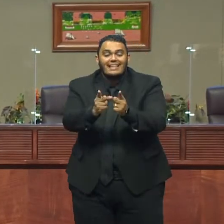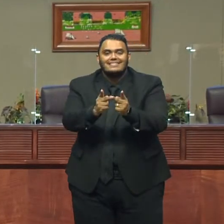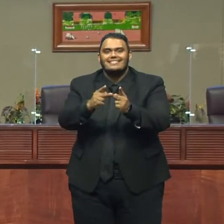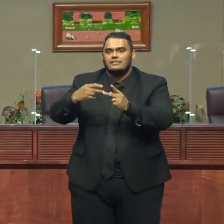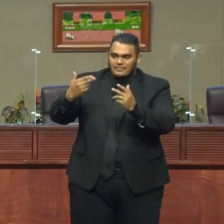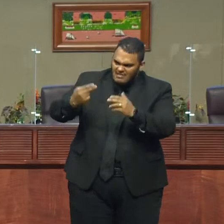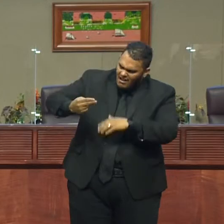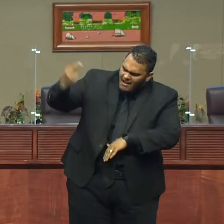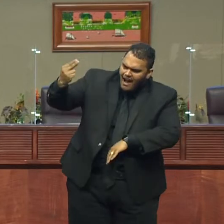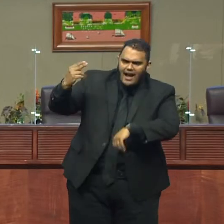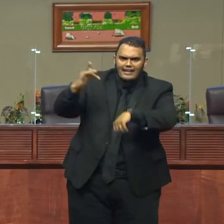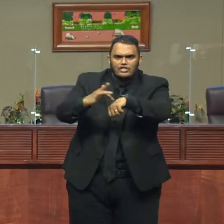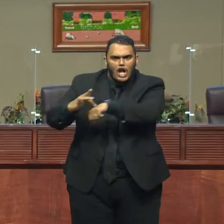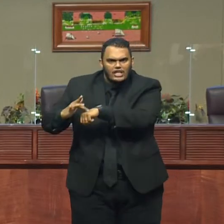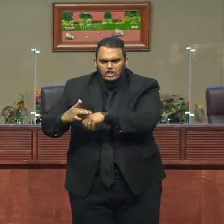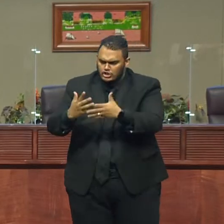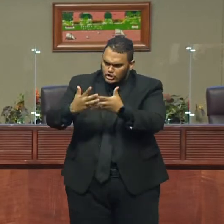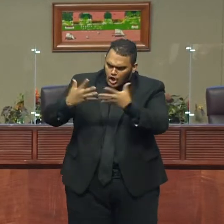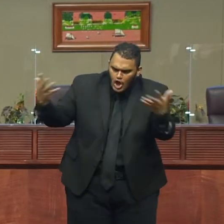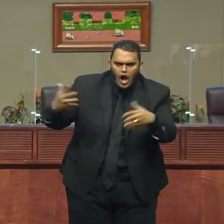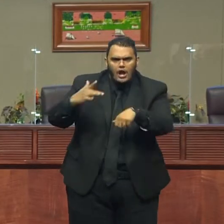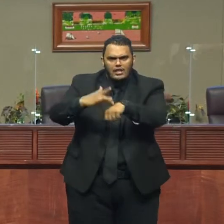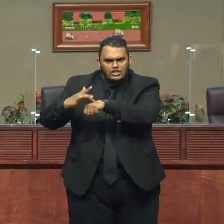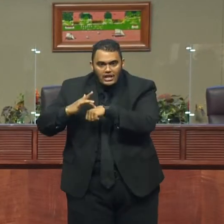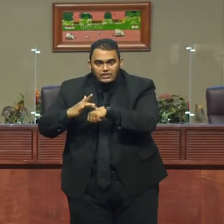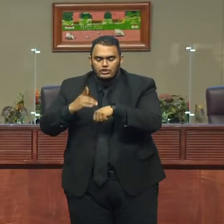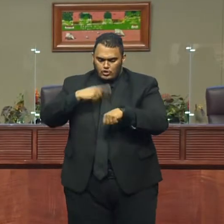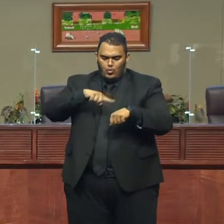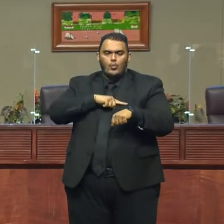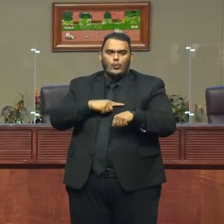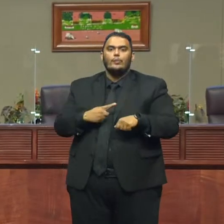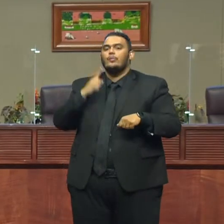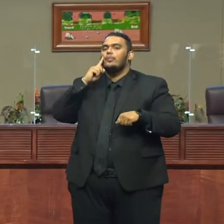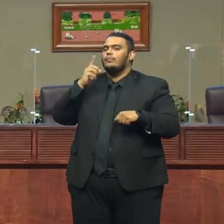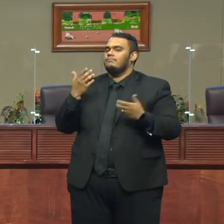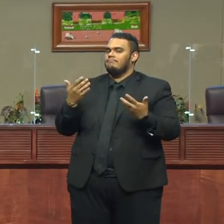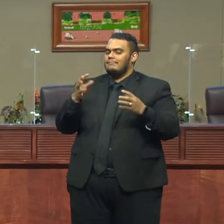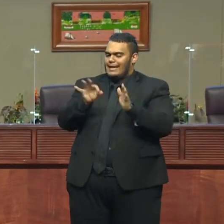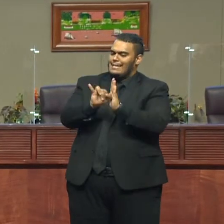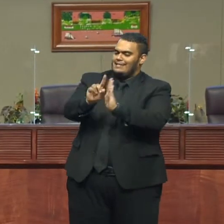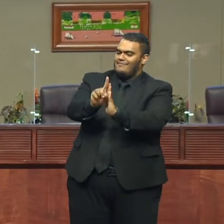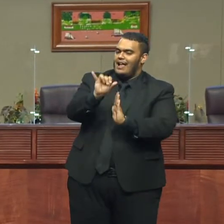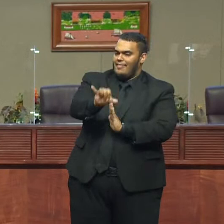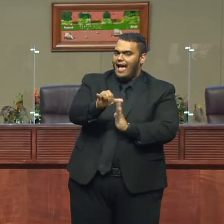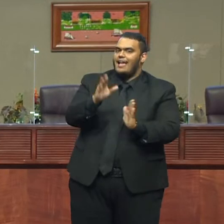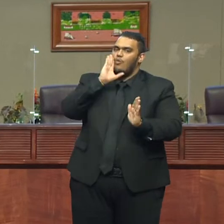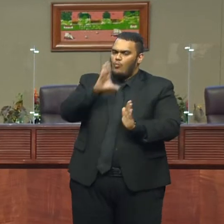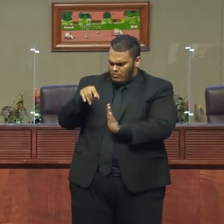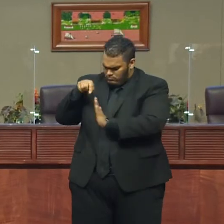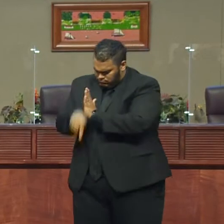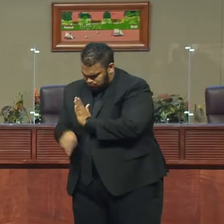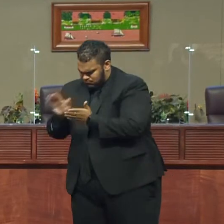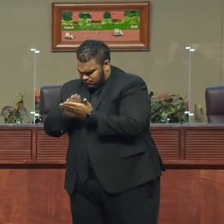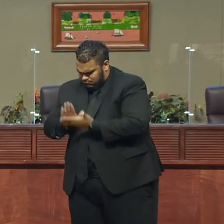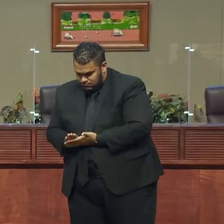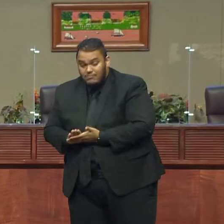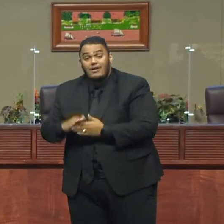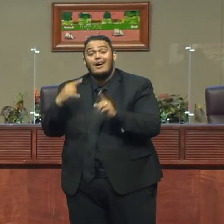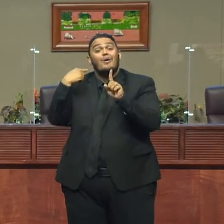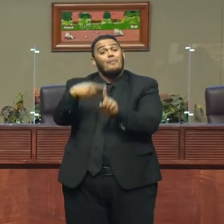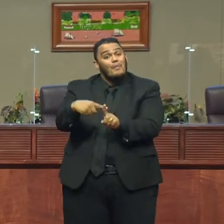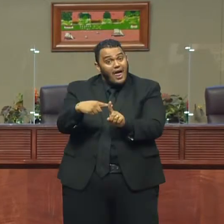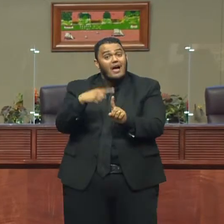recently added 2 new ATVs to the clean team, and we'll be adding 4 more in just a few weeks. Each of those ATVs